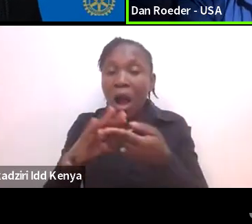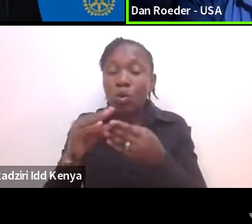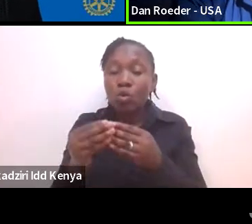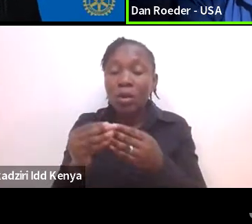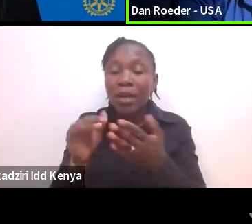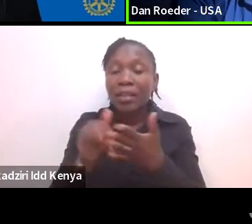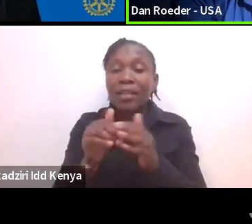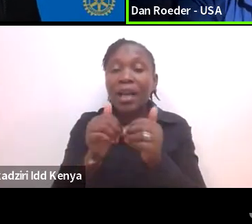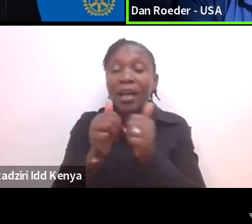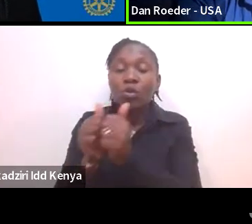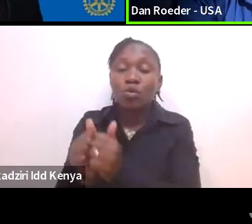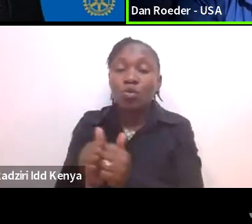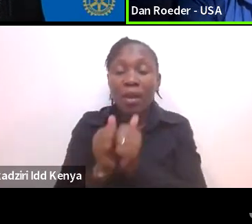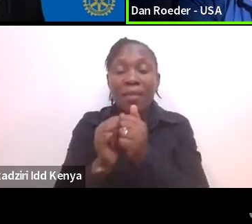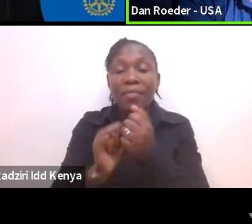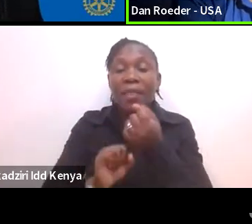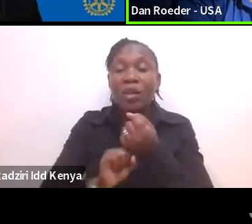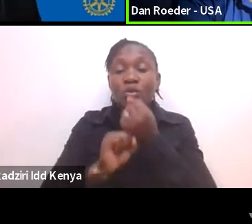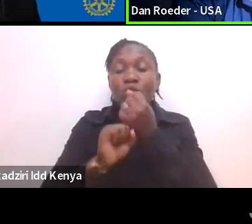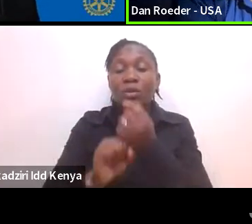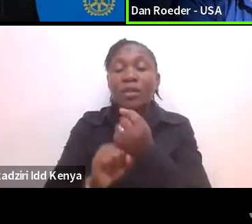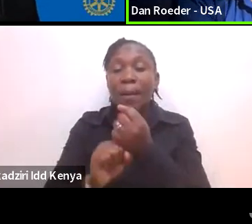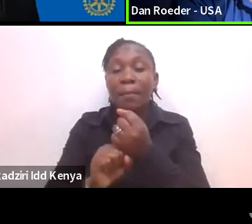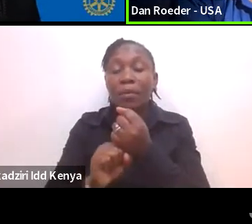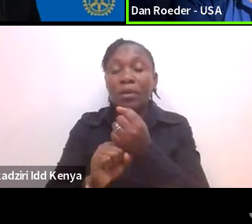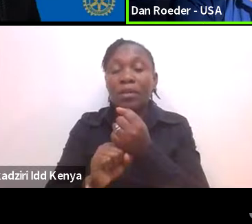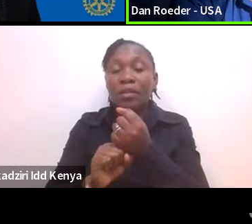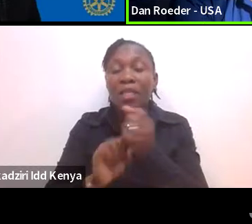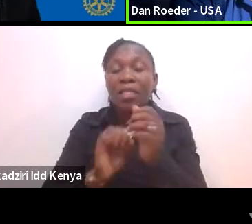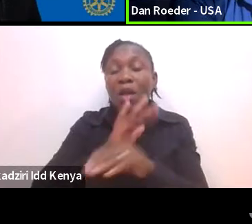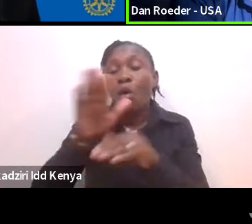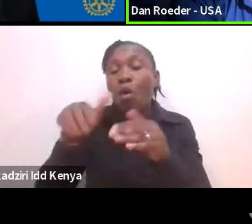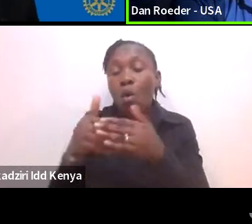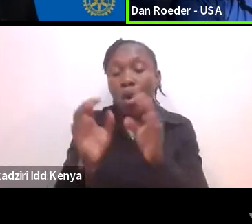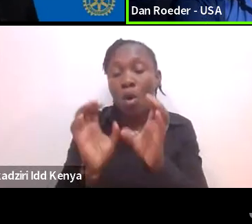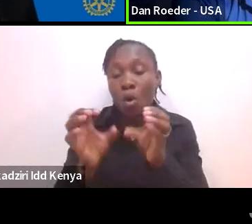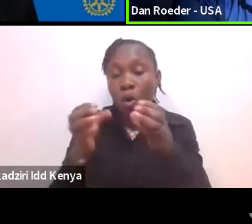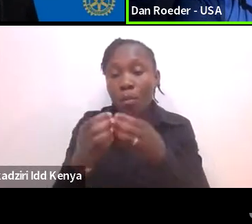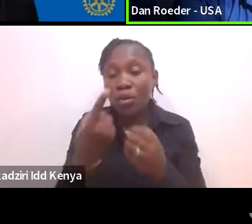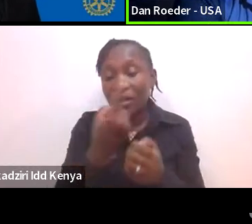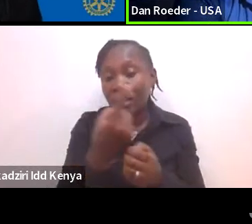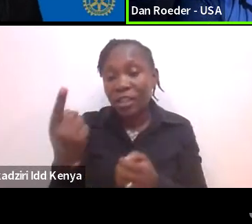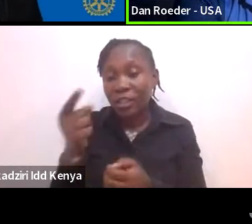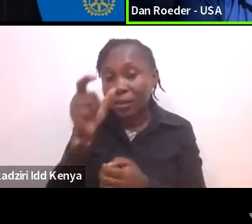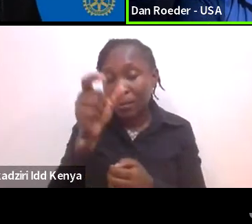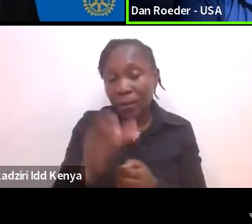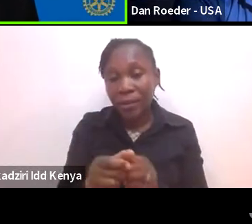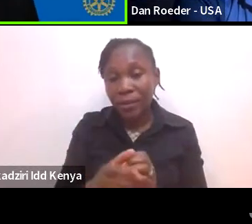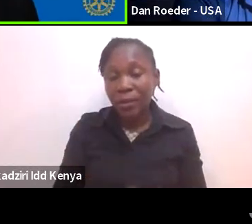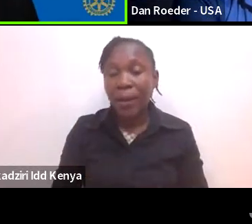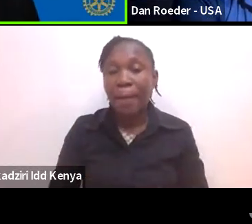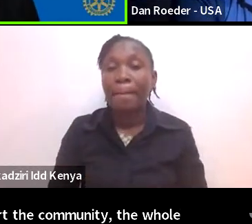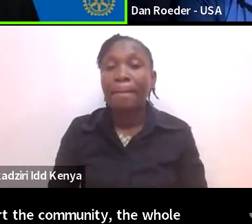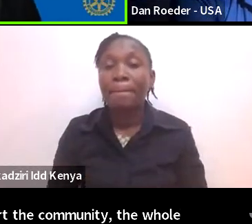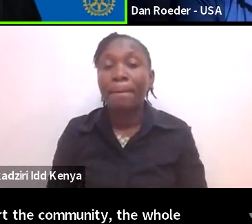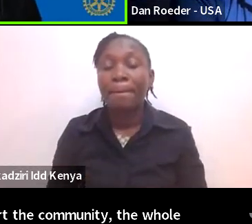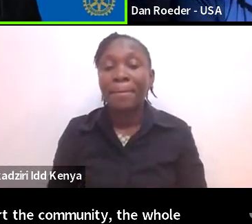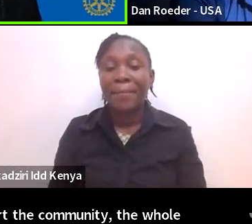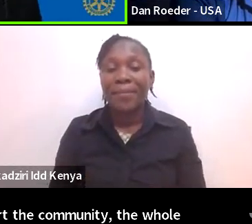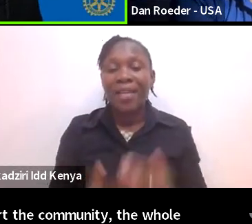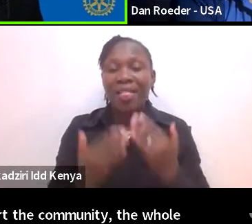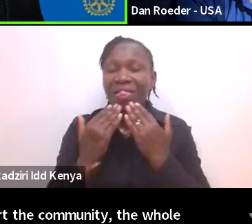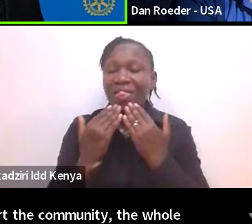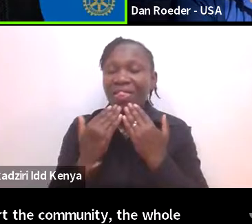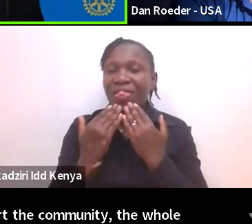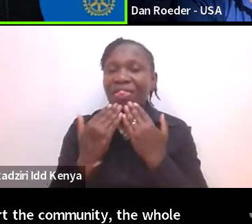to support the community, the whole community, every single person? Great, great, great. Thank you so